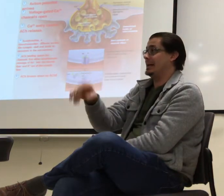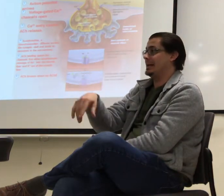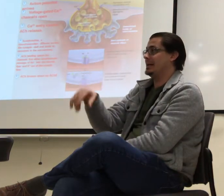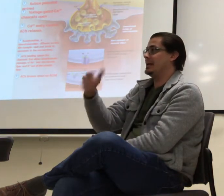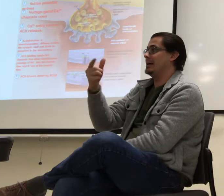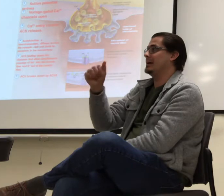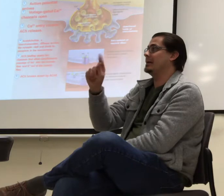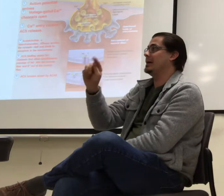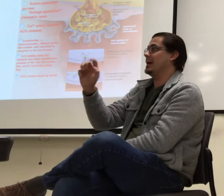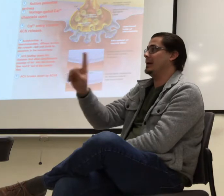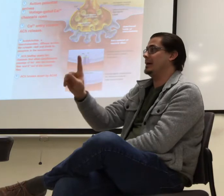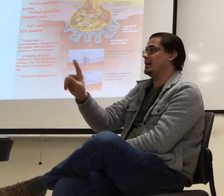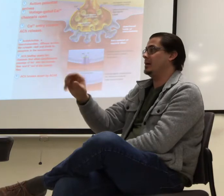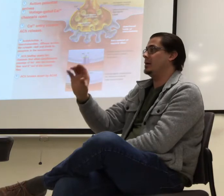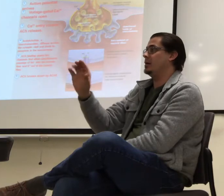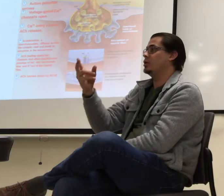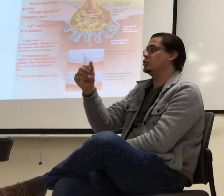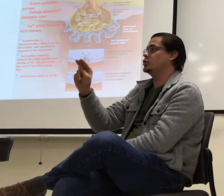ligand-gated